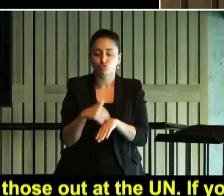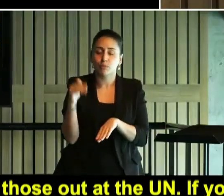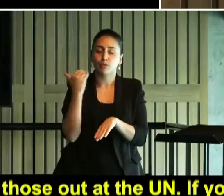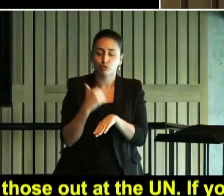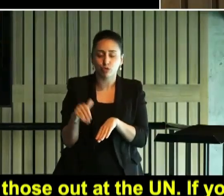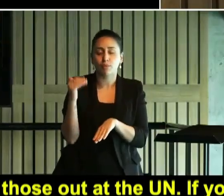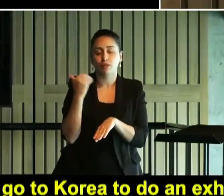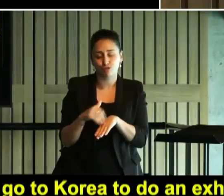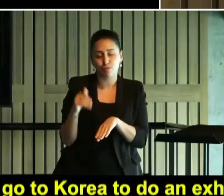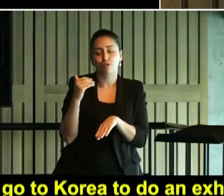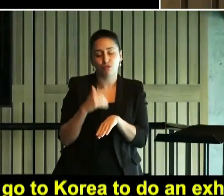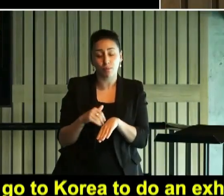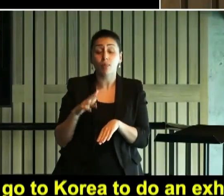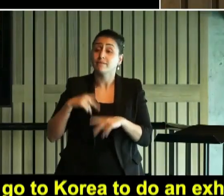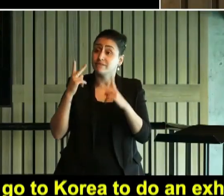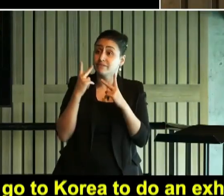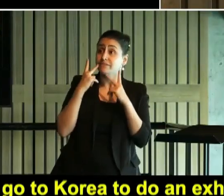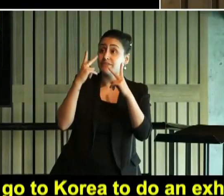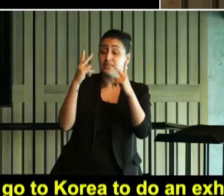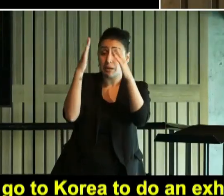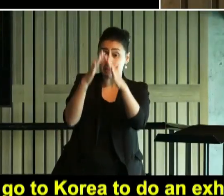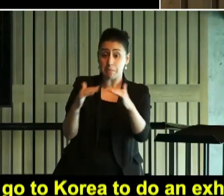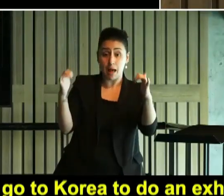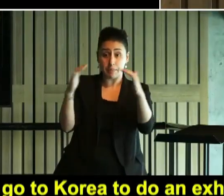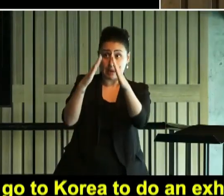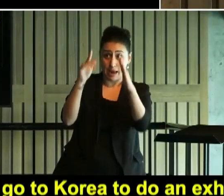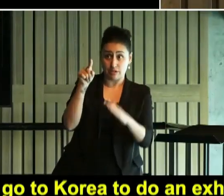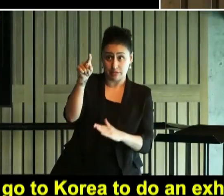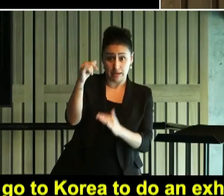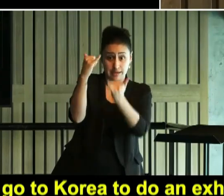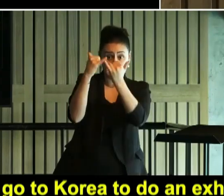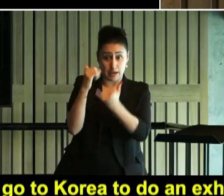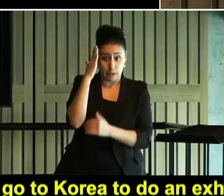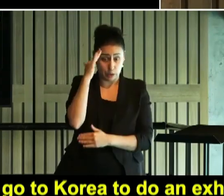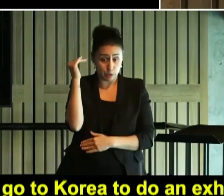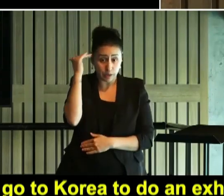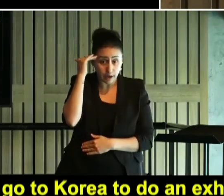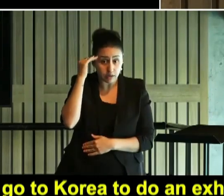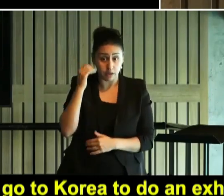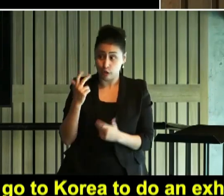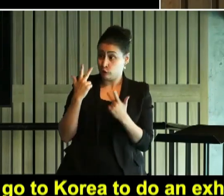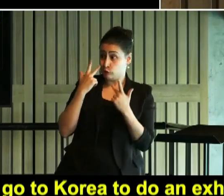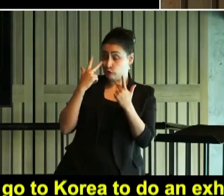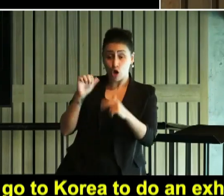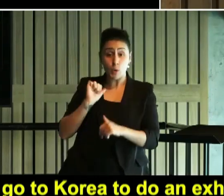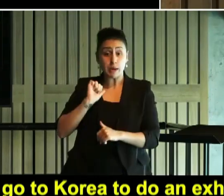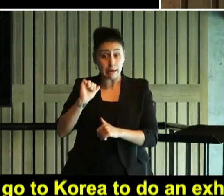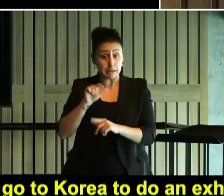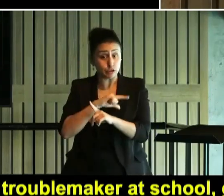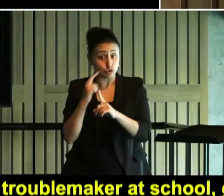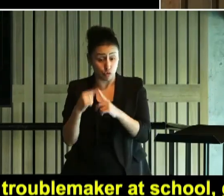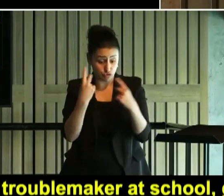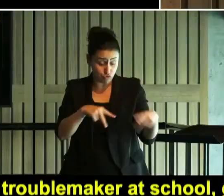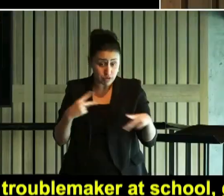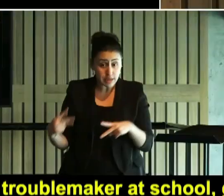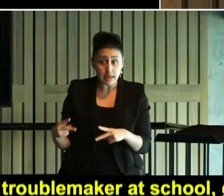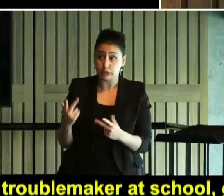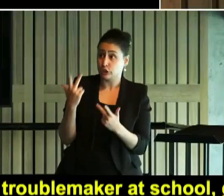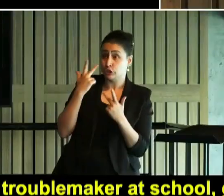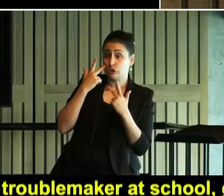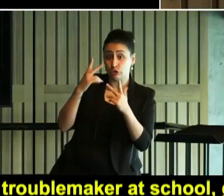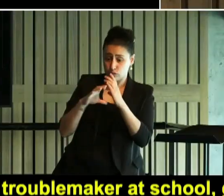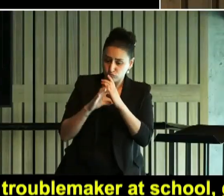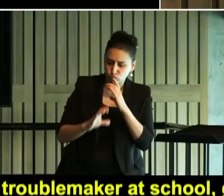the Parliament House in South Korea, presenting his artwork, playing yidaki, doing traditional dance. Jai coming along as well, playing